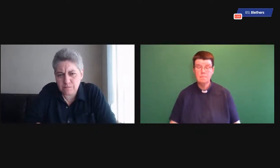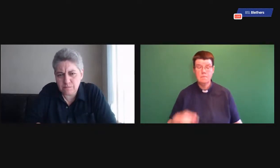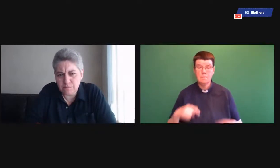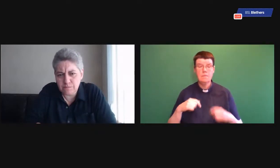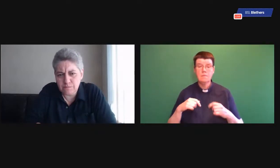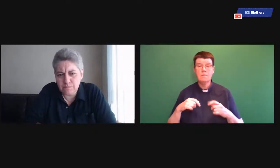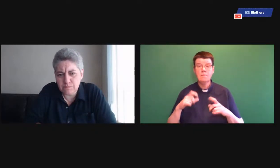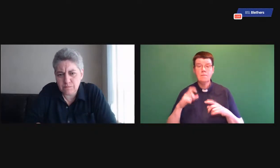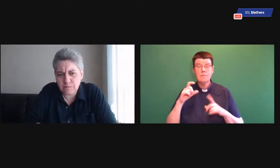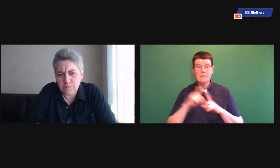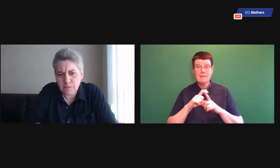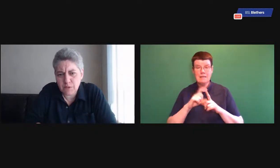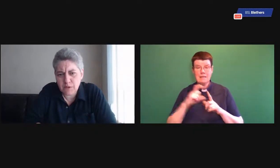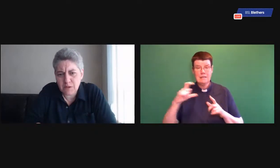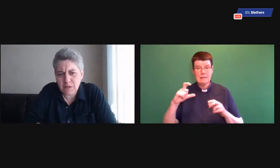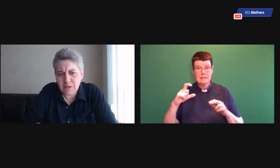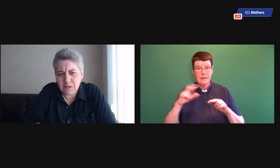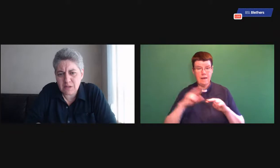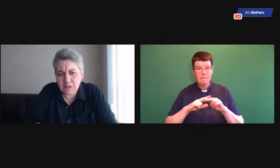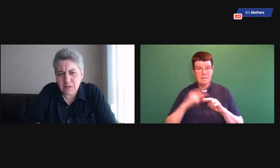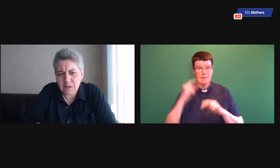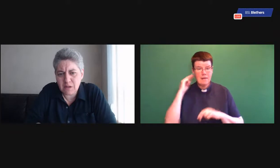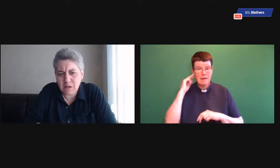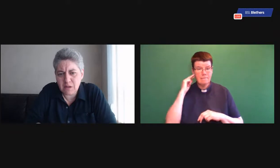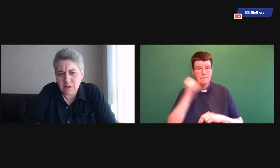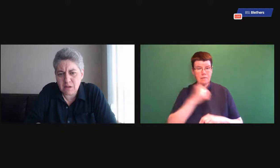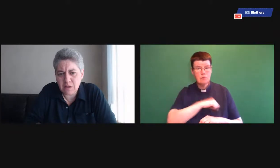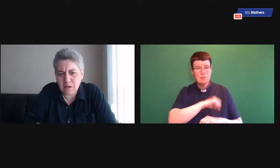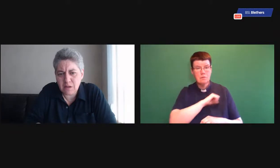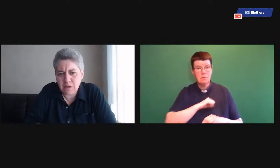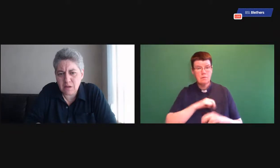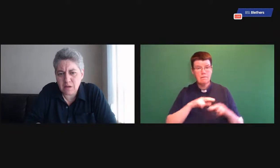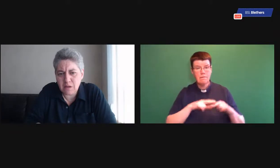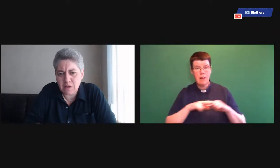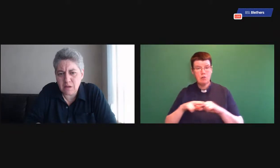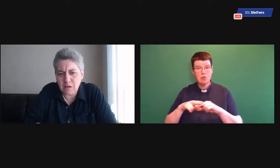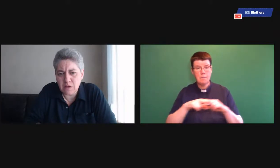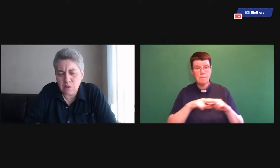journey? I did. I absolutely did.